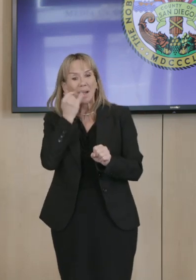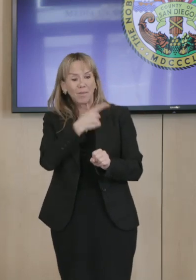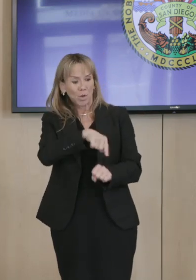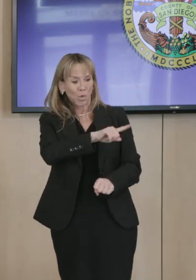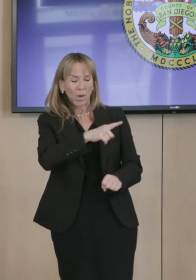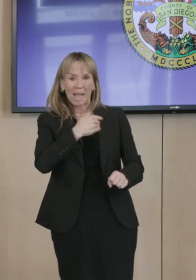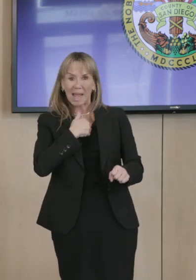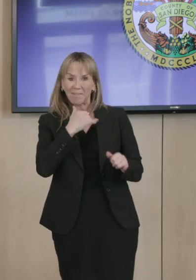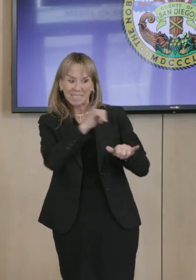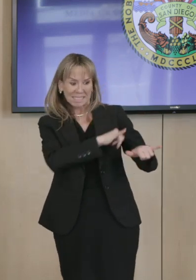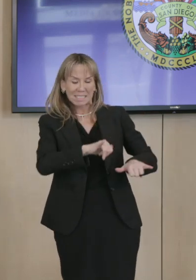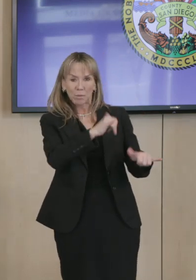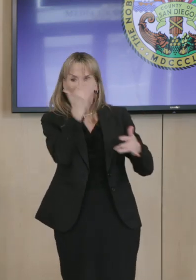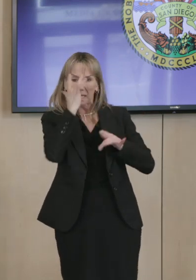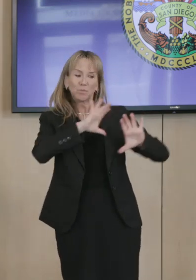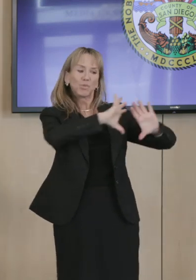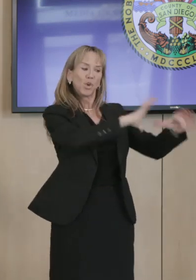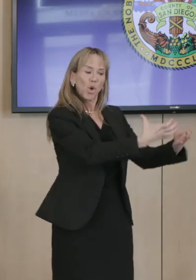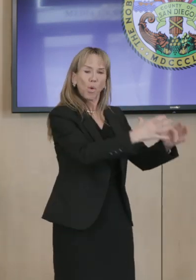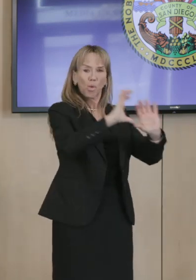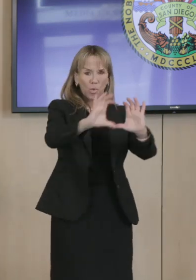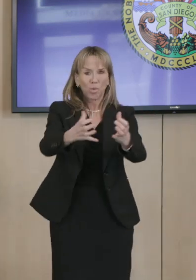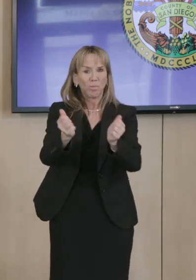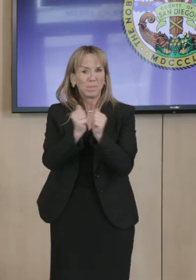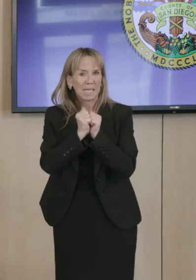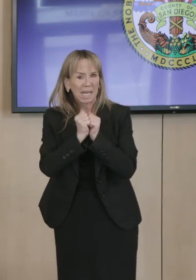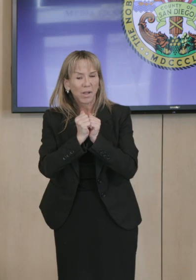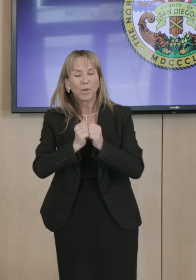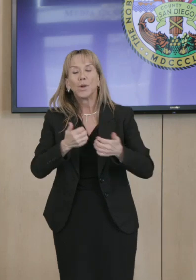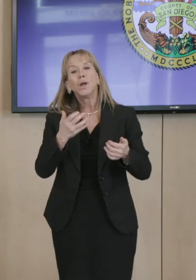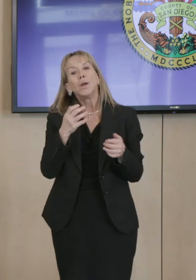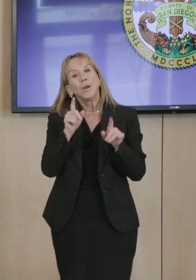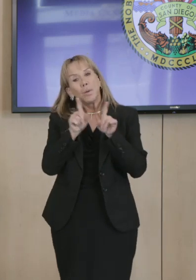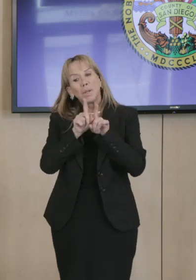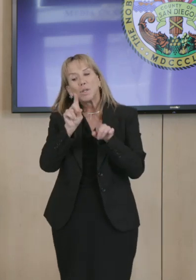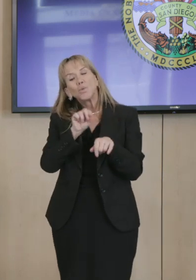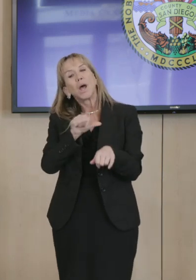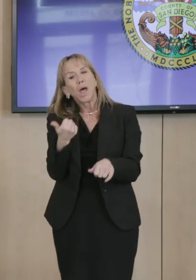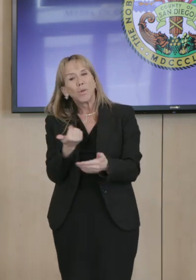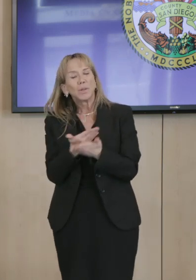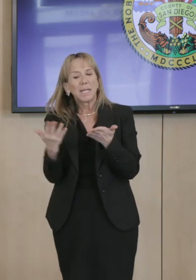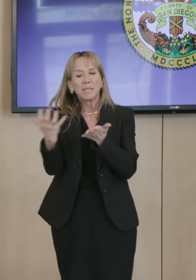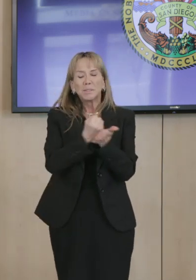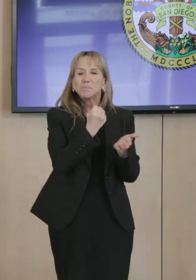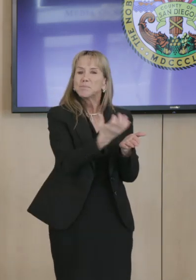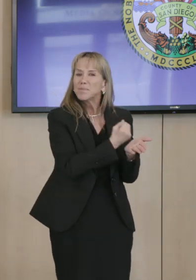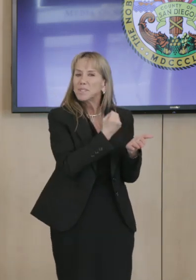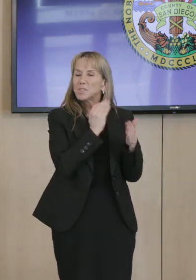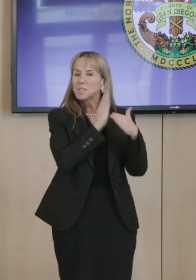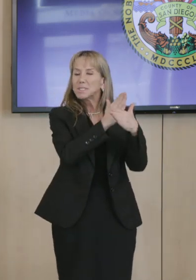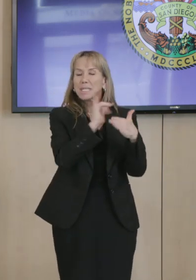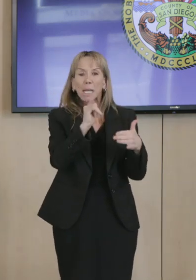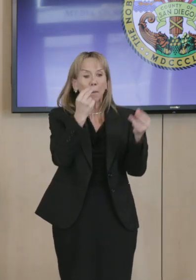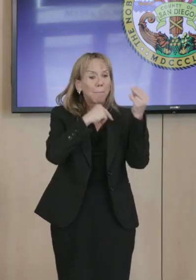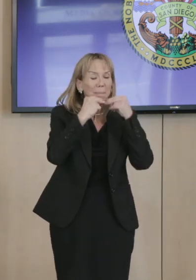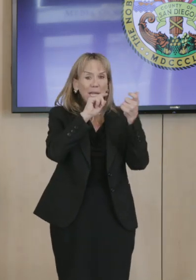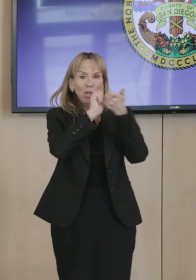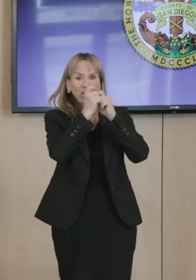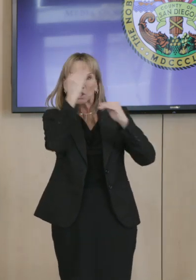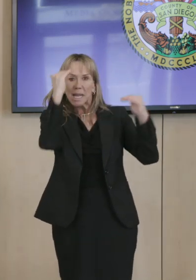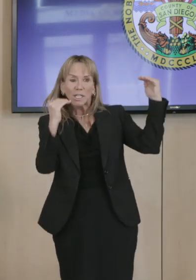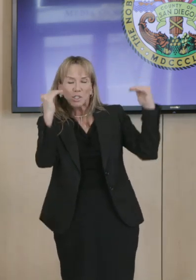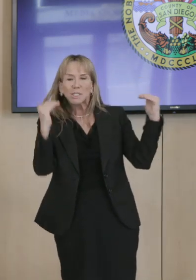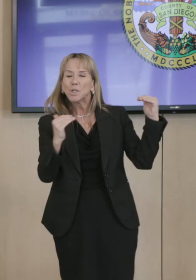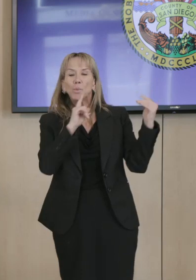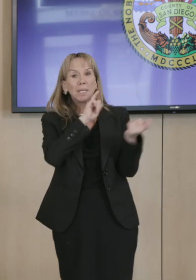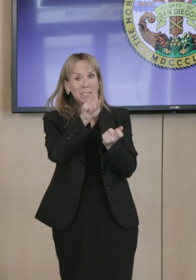to do other interventions such as congregate meal changes and a lot of very specific things